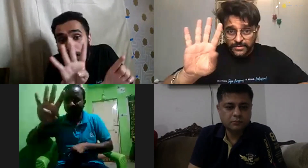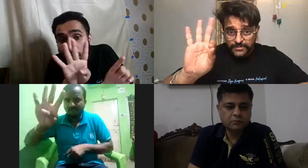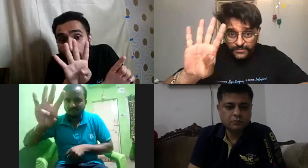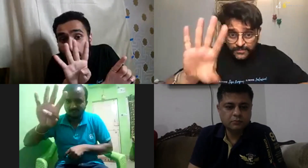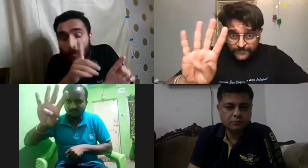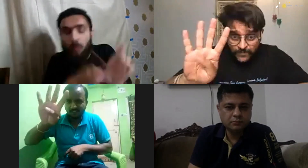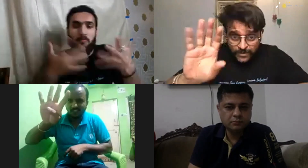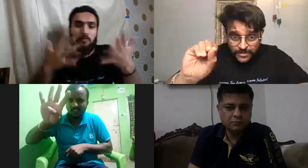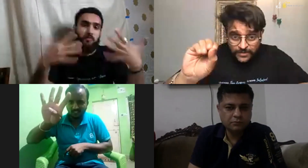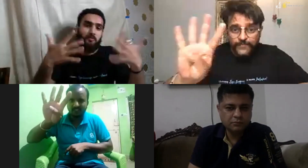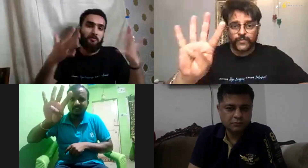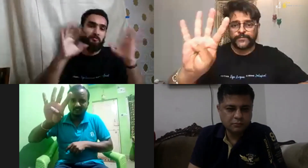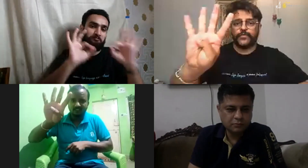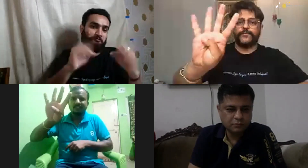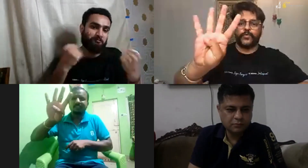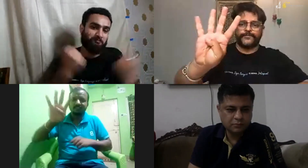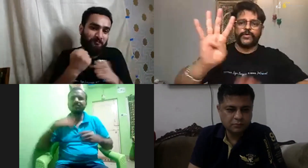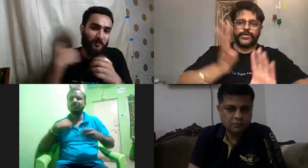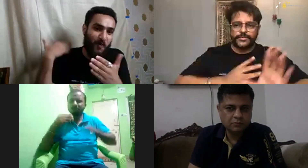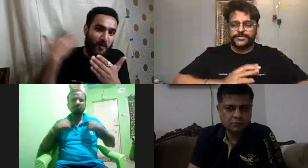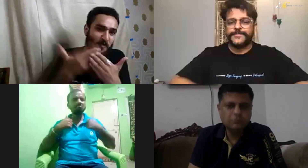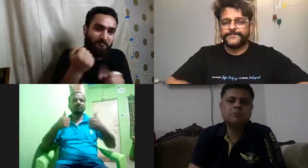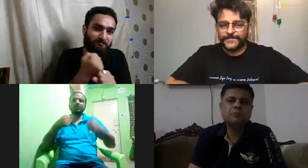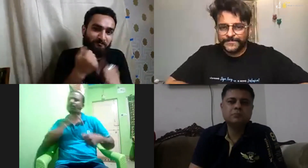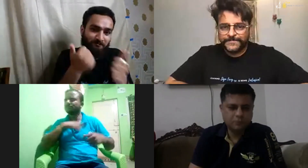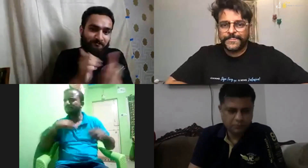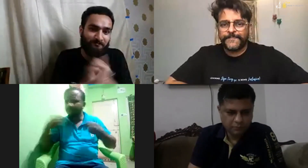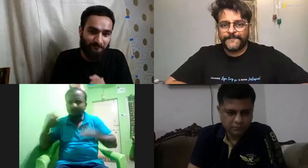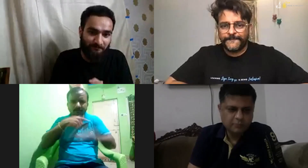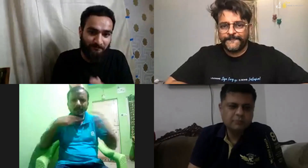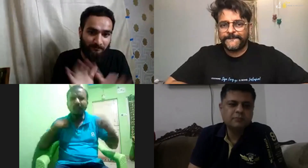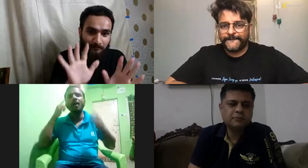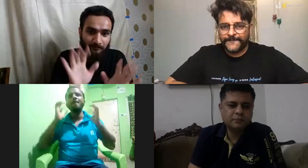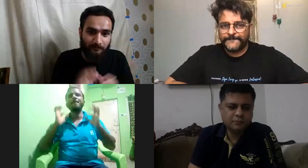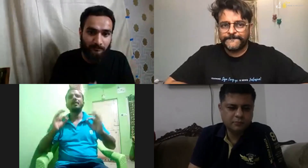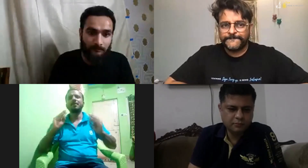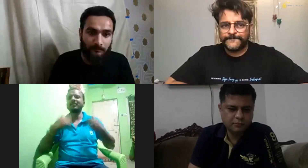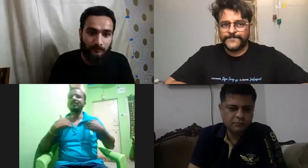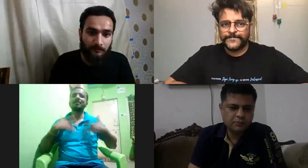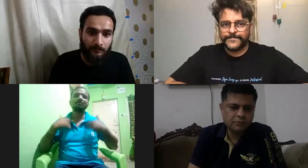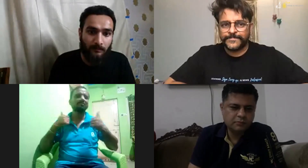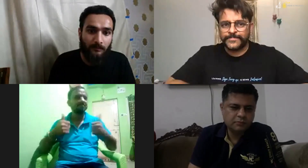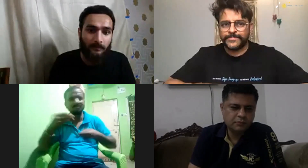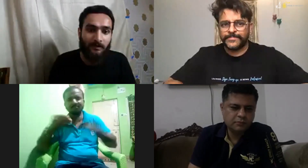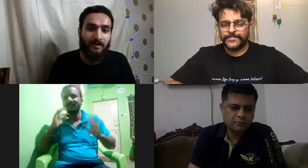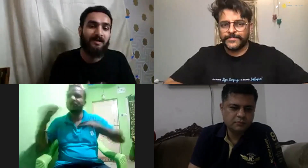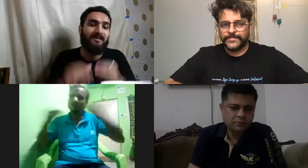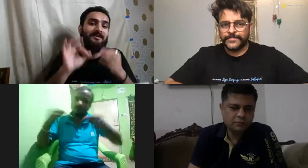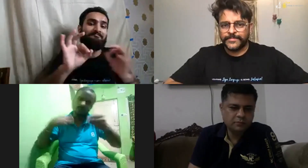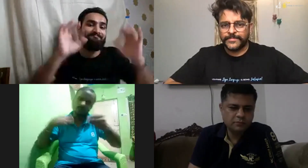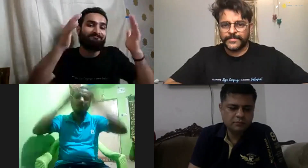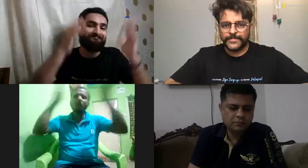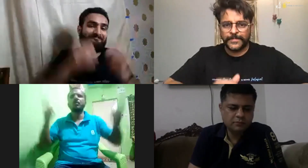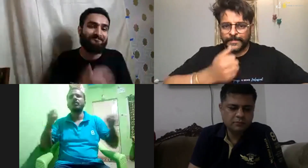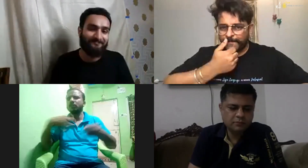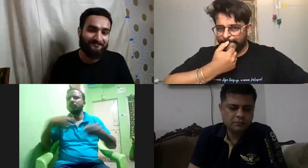40? Did you say 40? No. 4 years. Okay, wow, 4 years. that's a long Been time. working Since 4 years, and